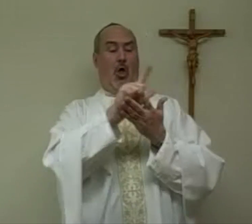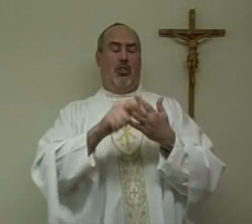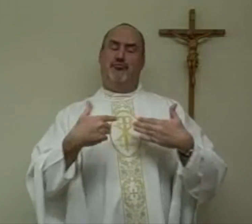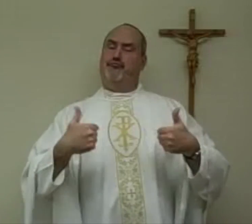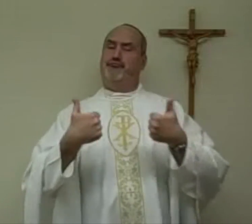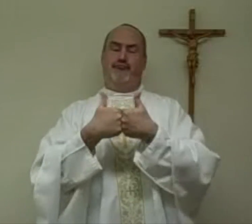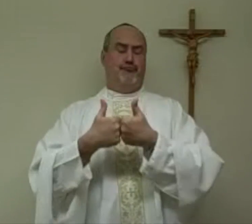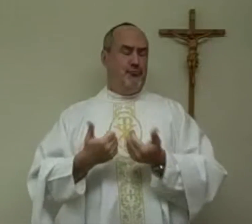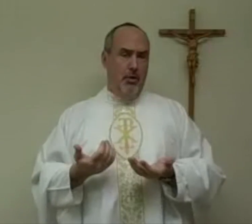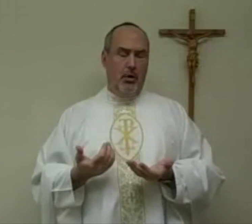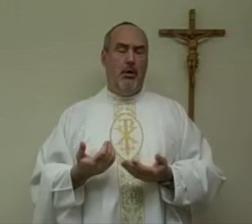religions.